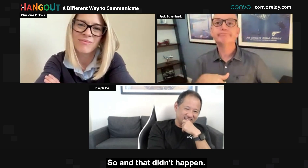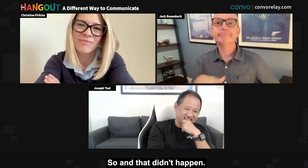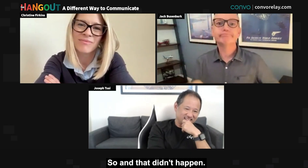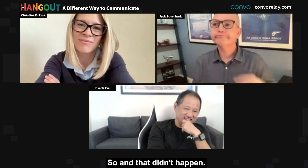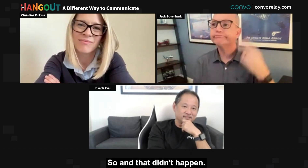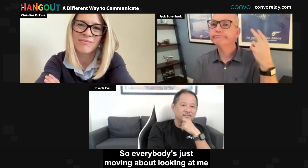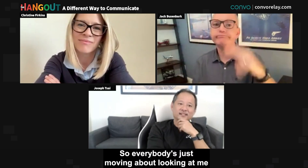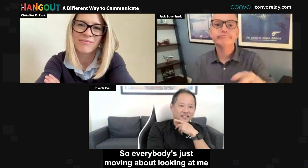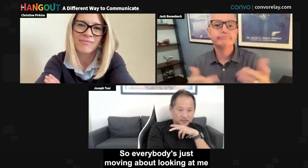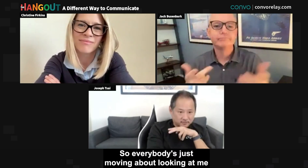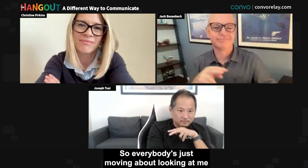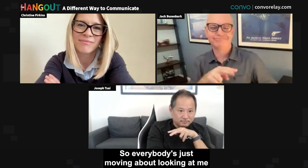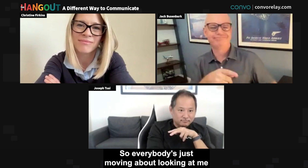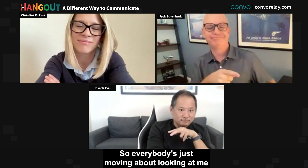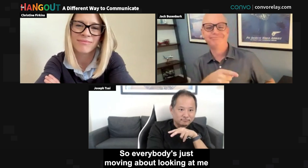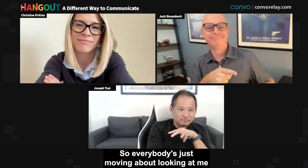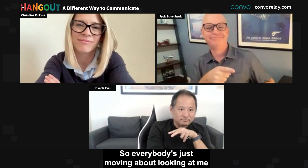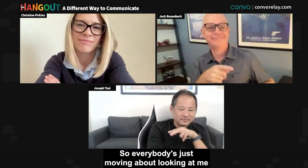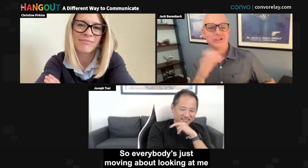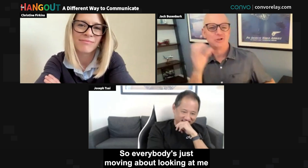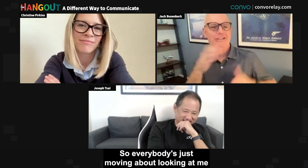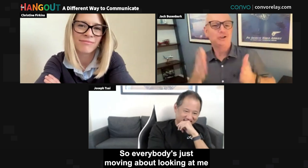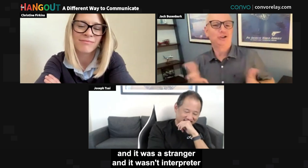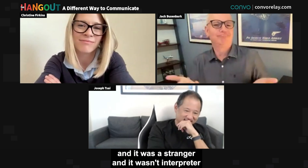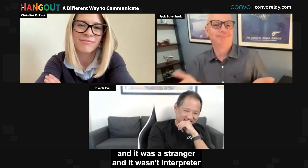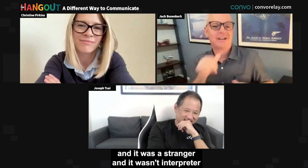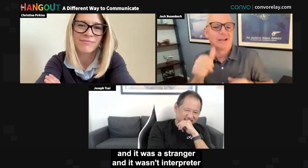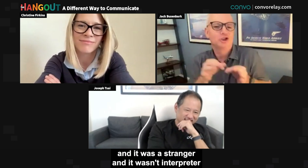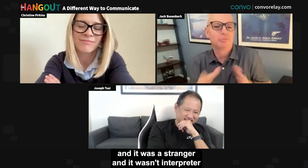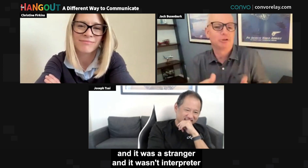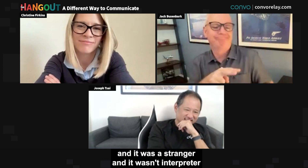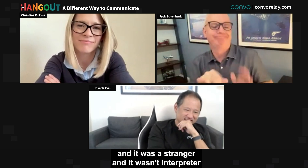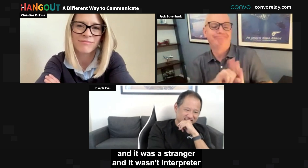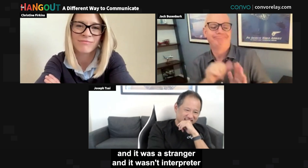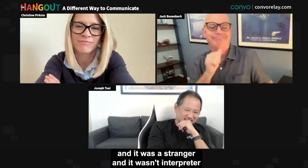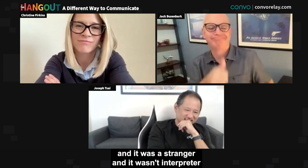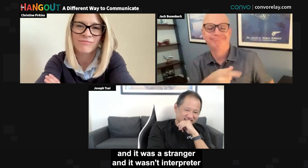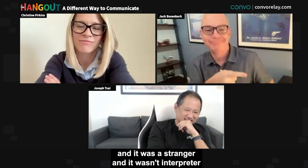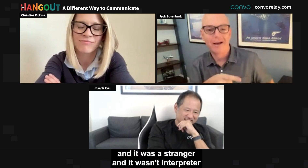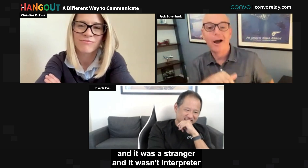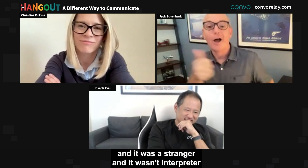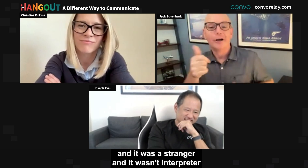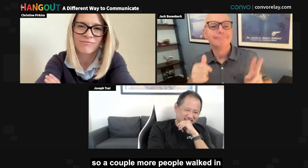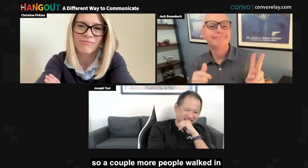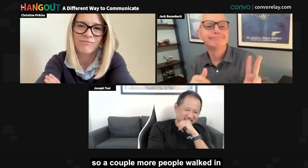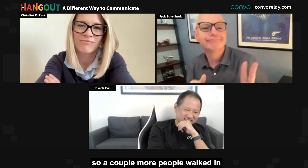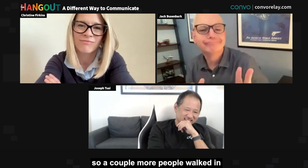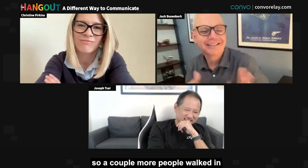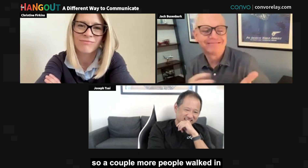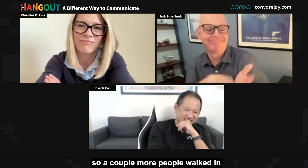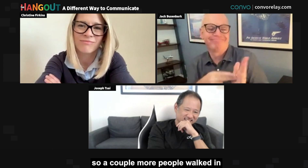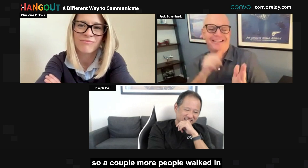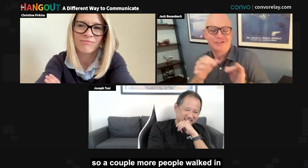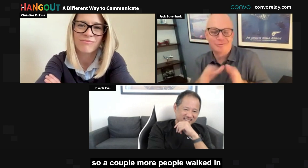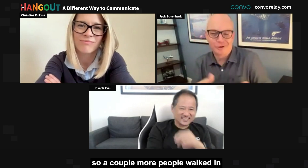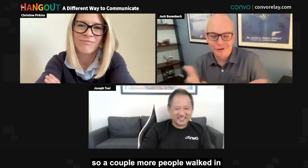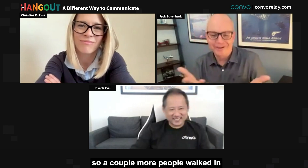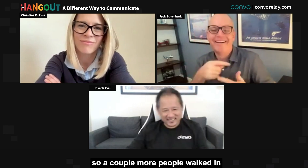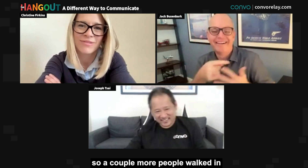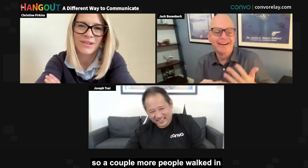didn't happen. So everybody was just moving about, looking at me, and it was a stranger, and it wasn't an interpreter. So, a couple more people walked in,